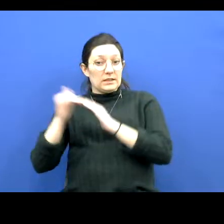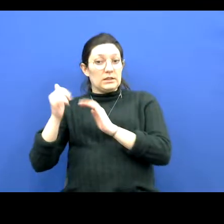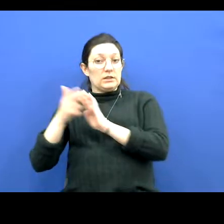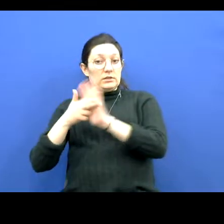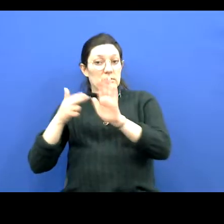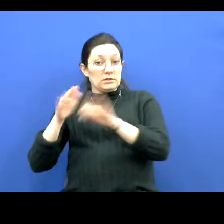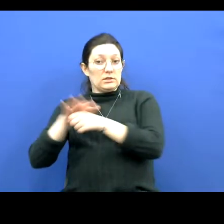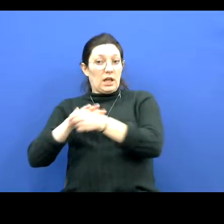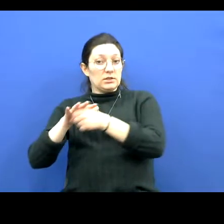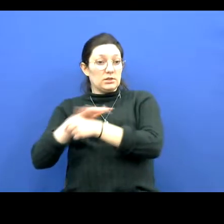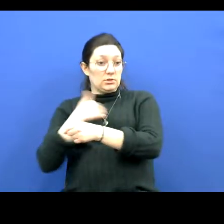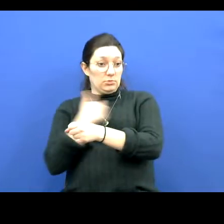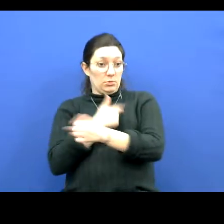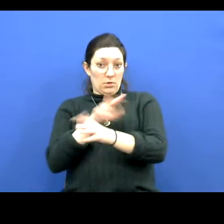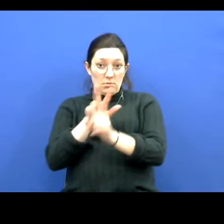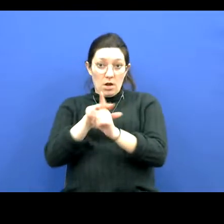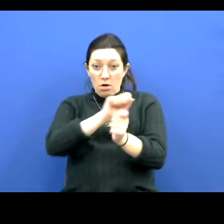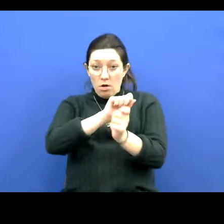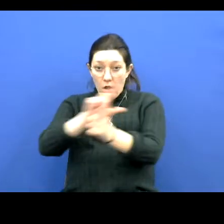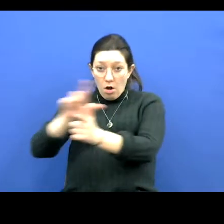sites? And